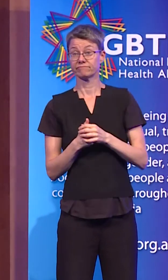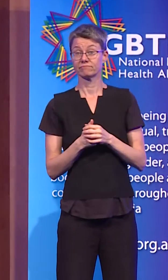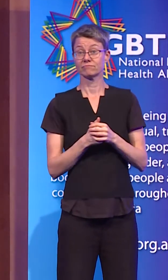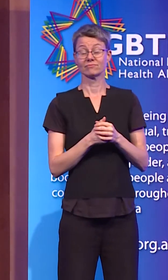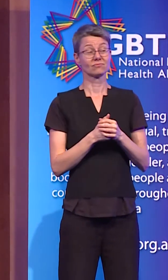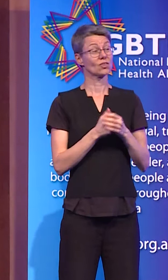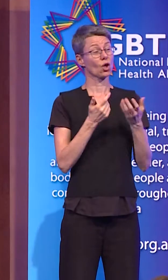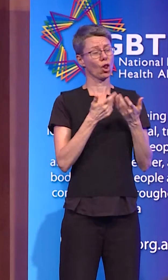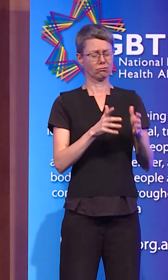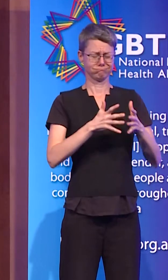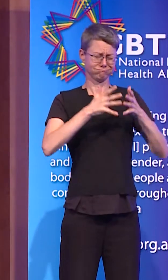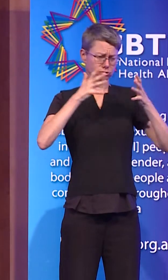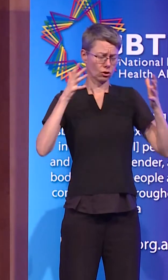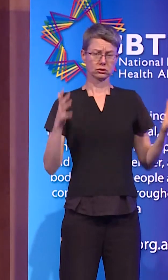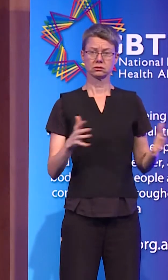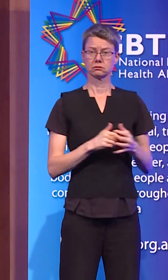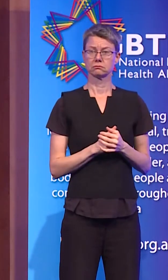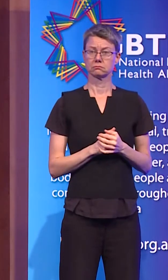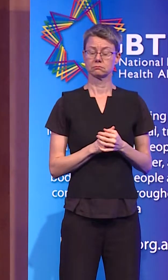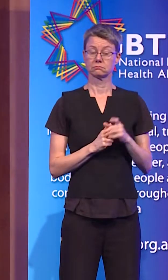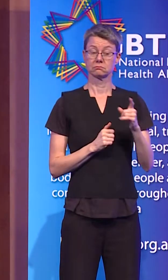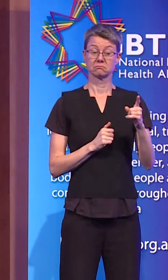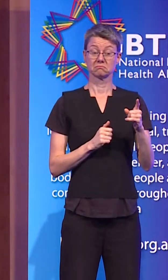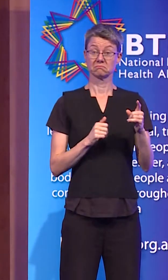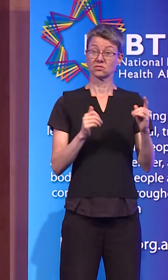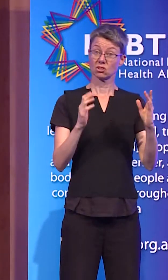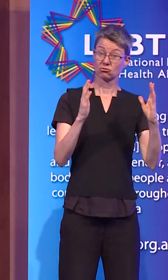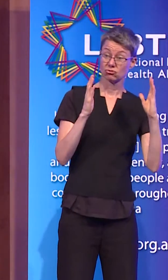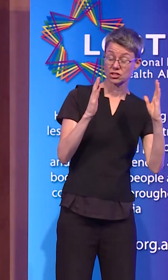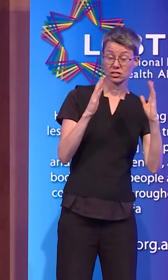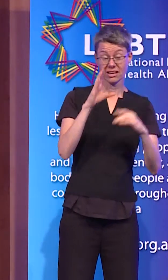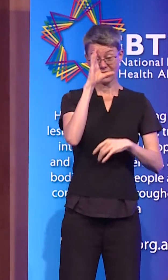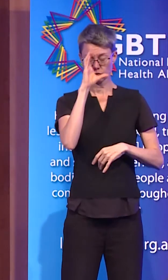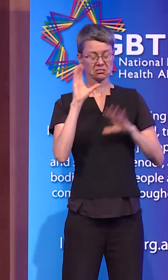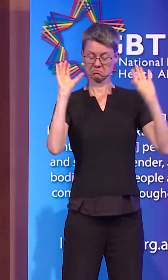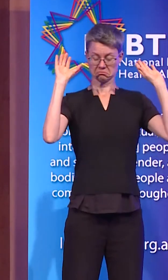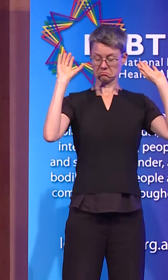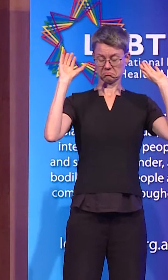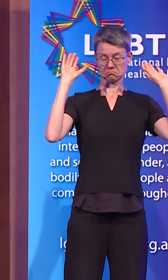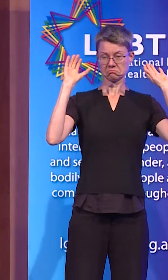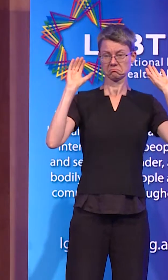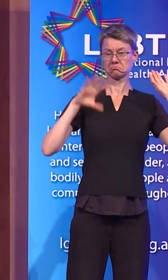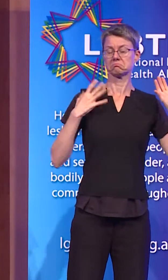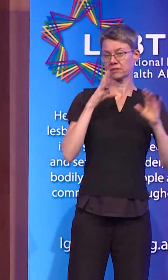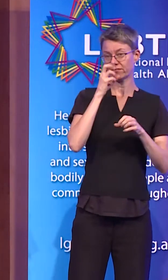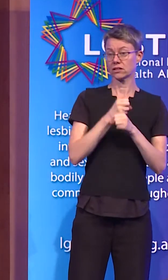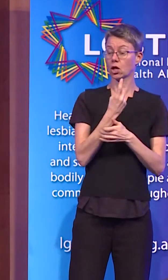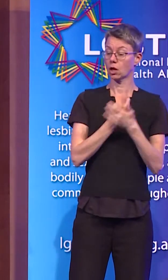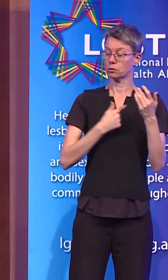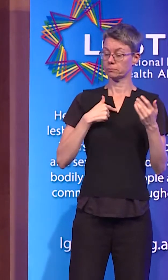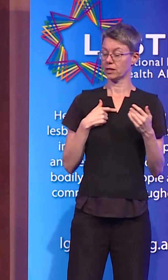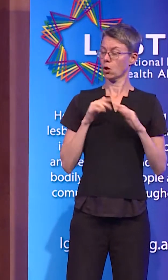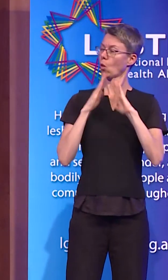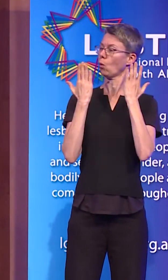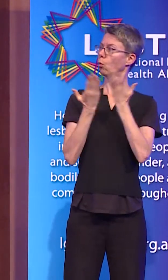so much. He no longer believed in religions or nations. He wanted to be, and he often spoke about this, he just wanted to be a citizen